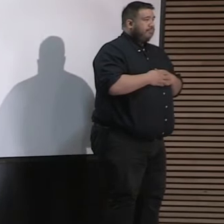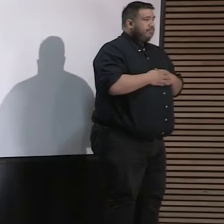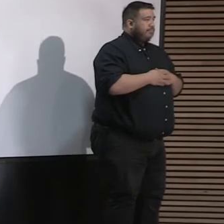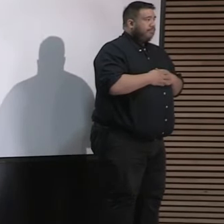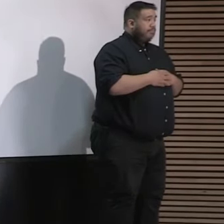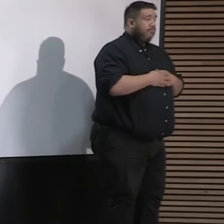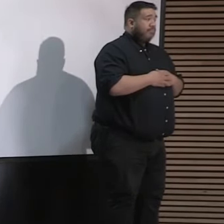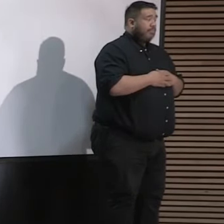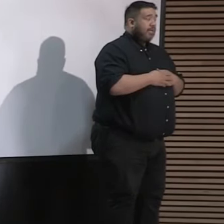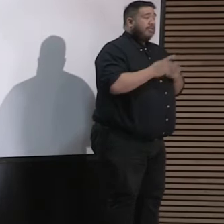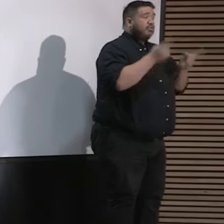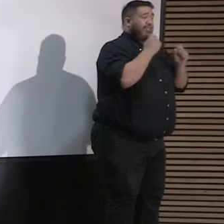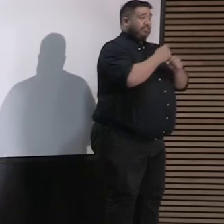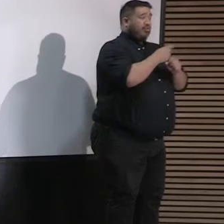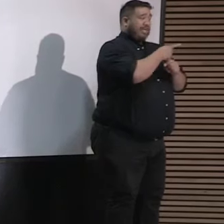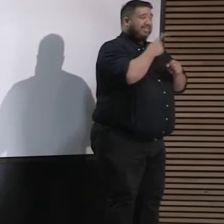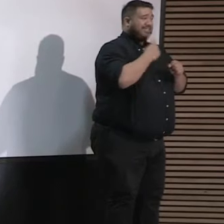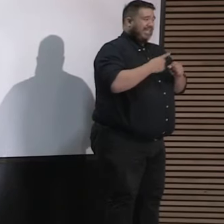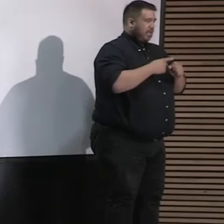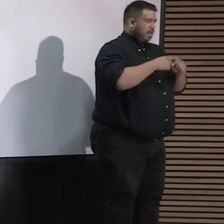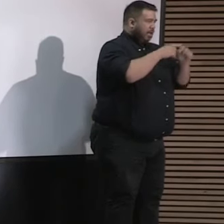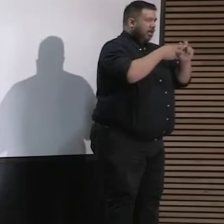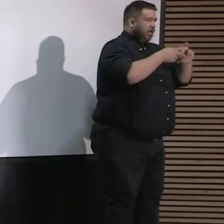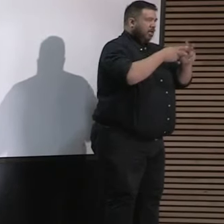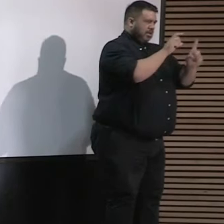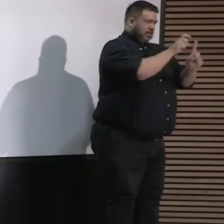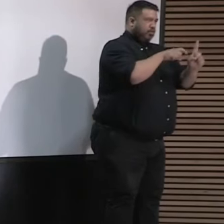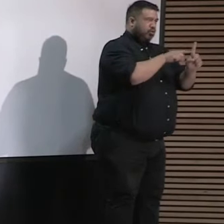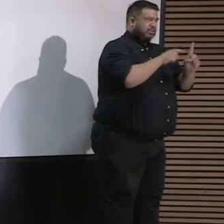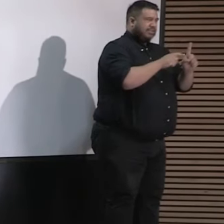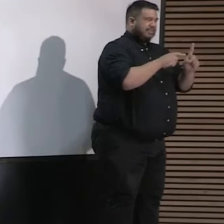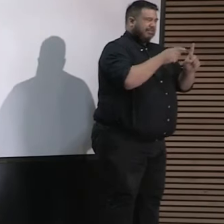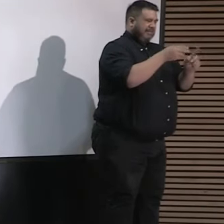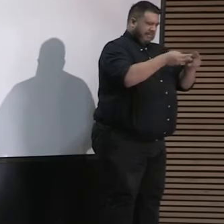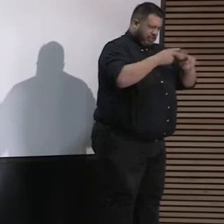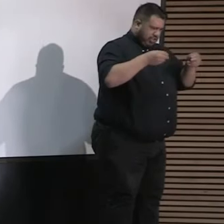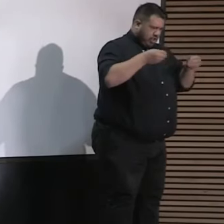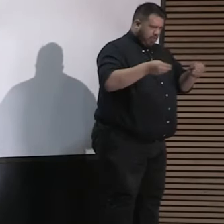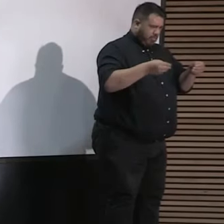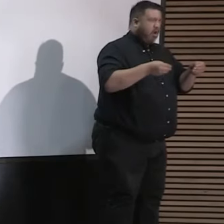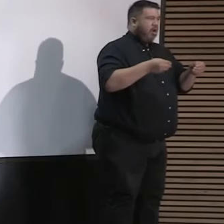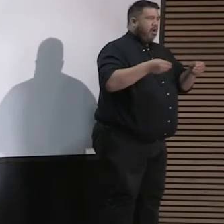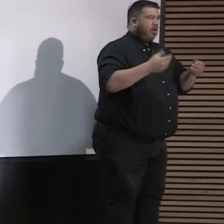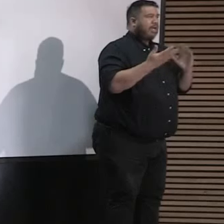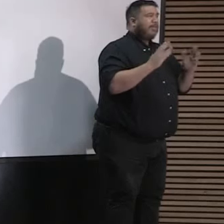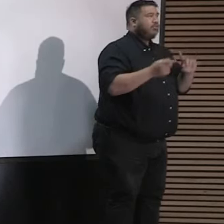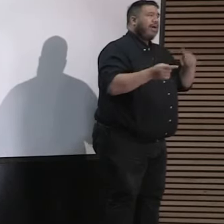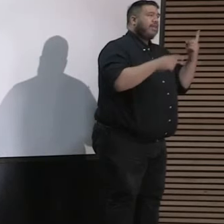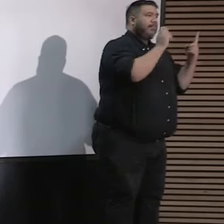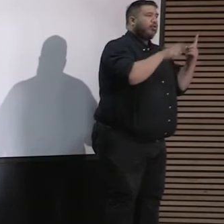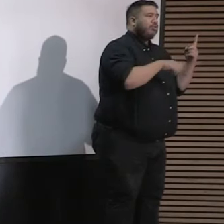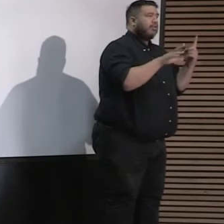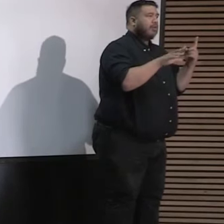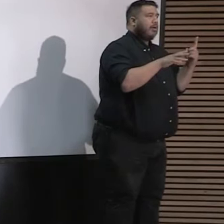by the Director General, there is a genomic link between the maintenance worker's case and a positive case of a US returnee who was